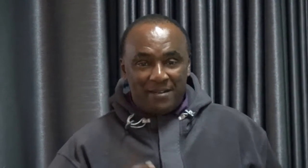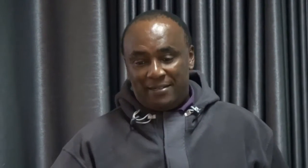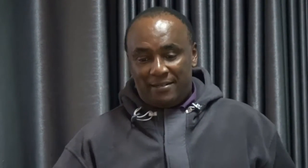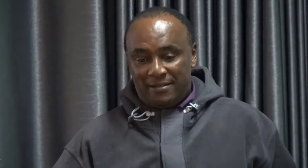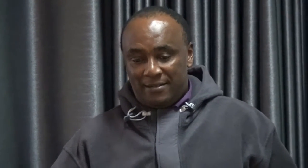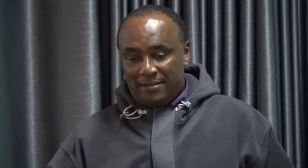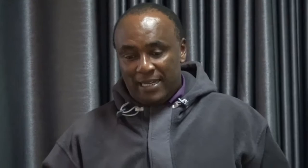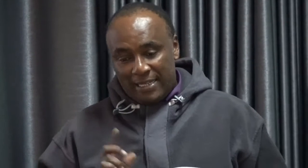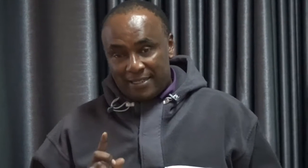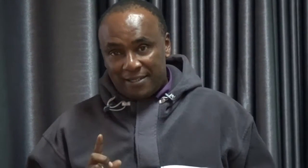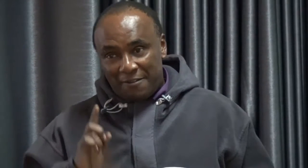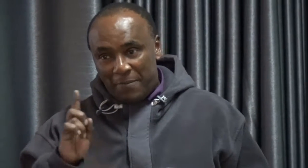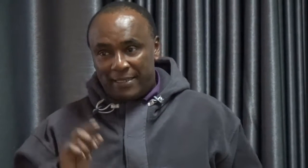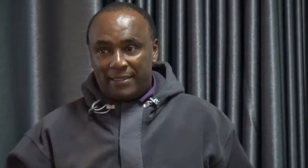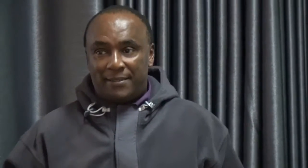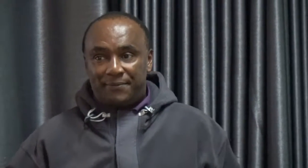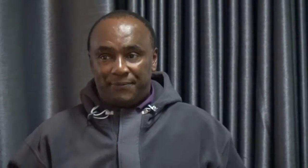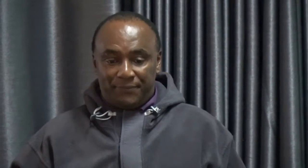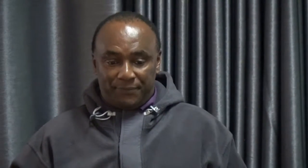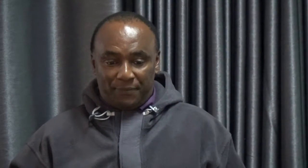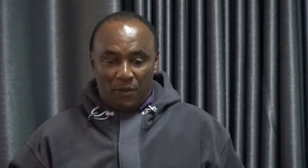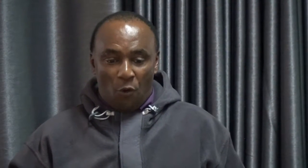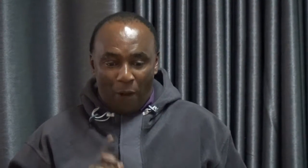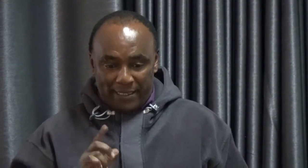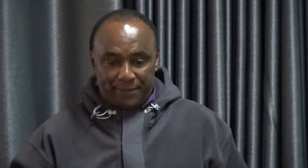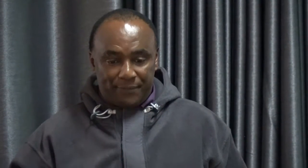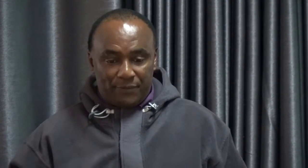child is matters.